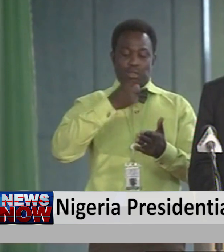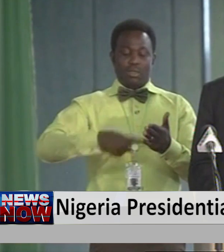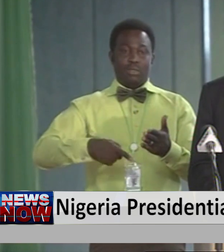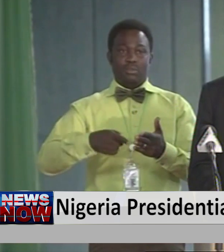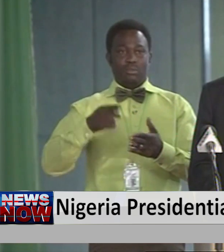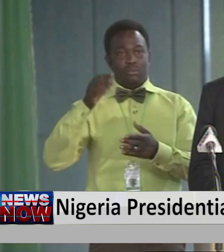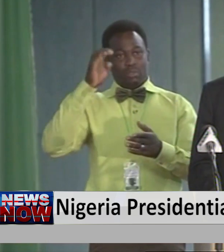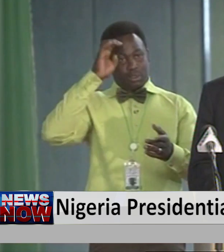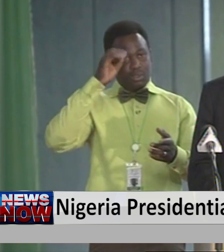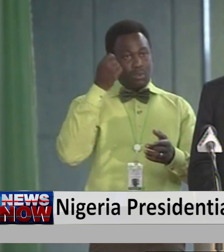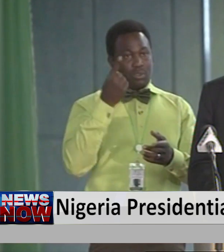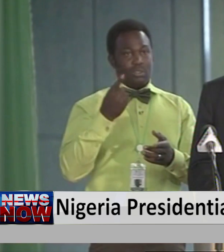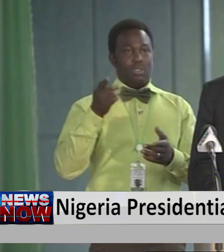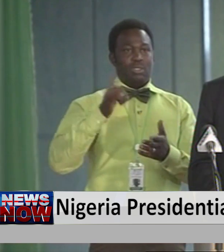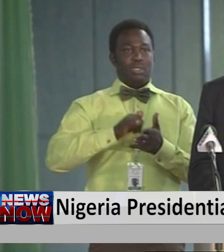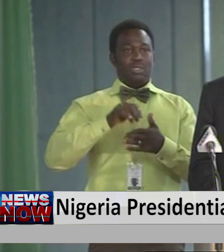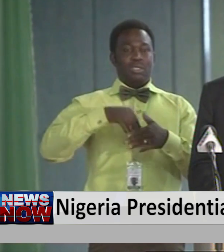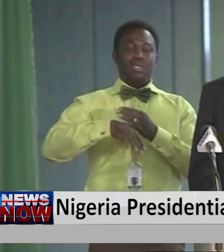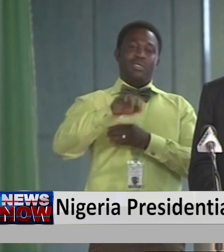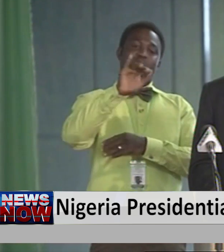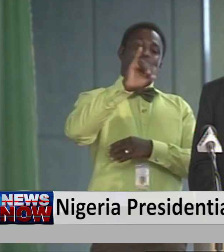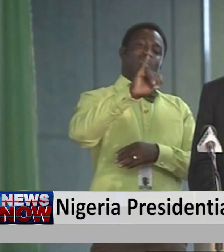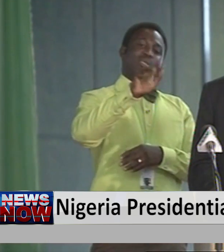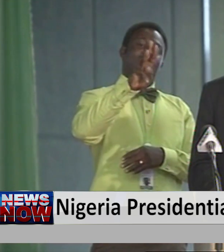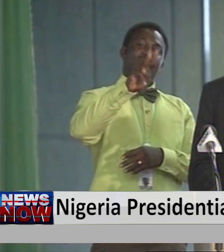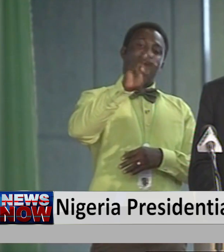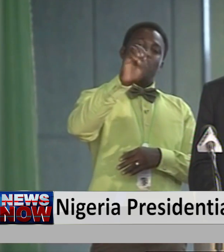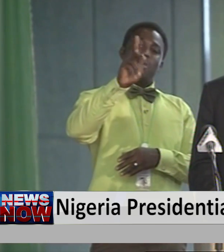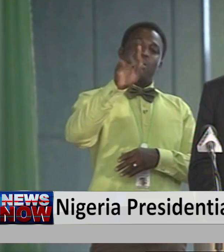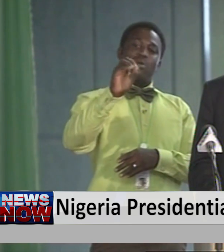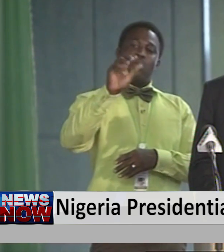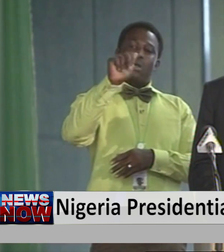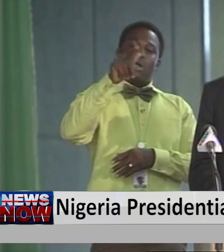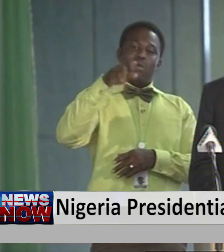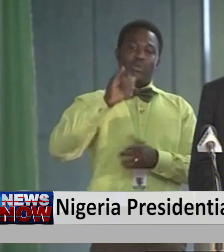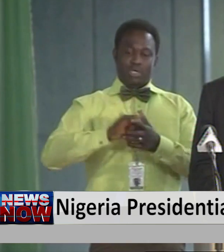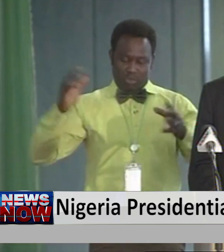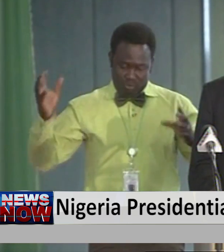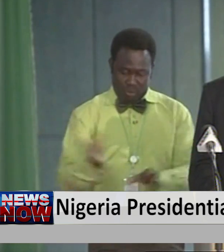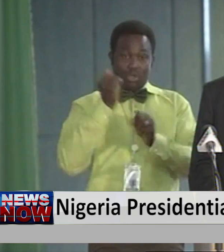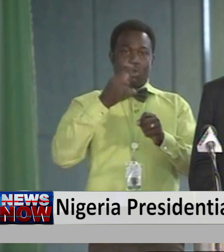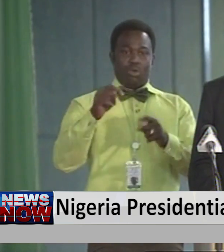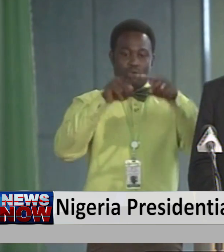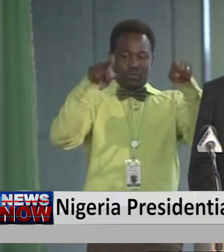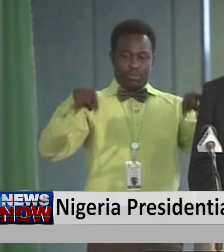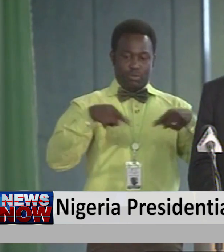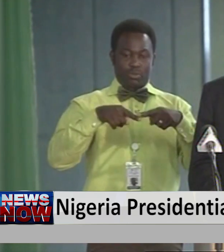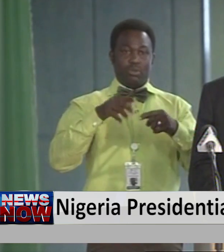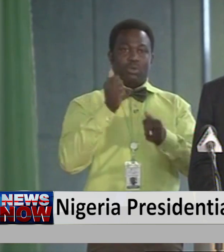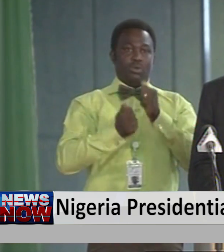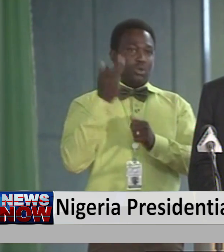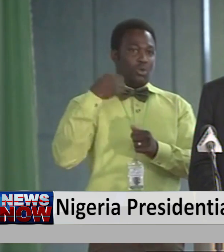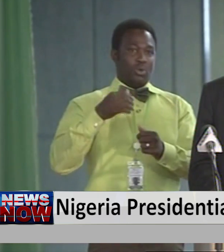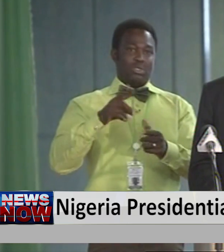I understand, in Imeko Afon, that there was snatching of a ballot box, which was